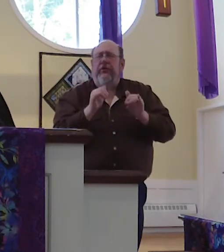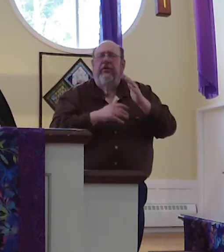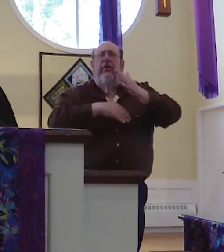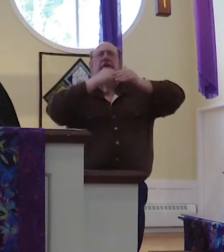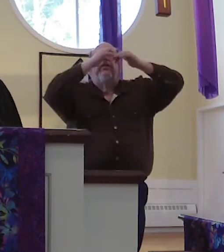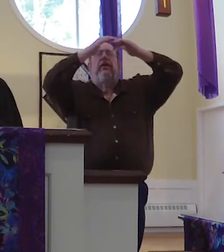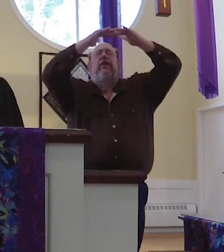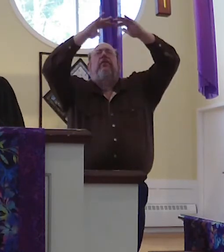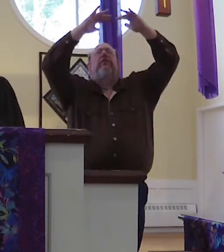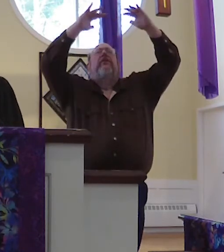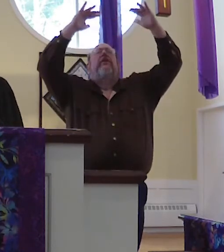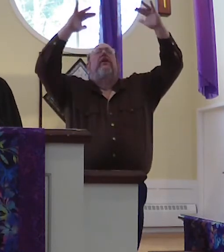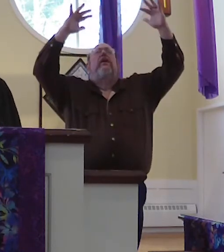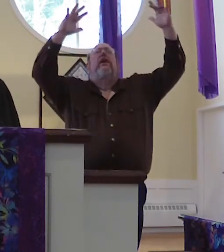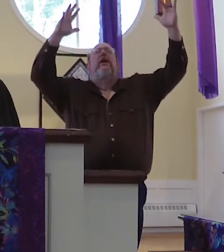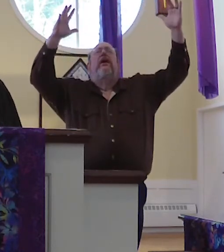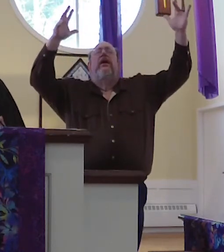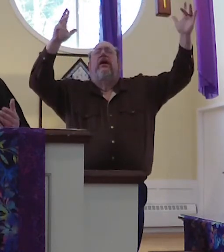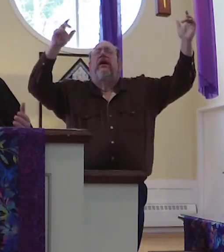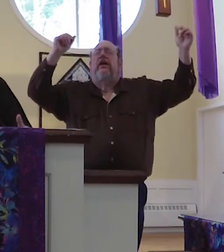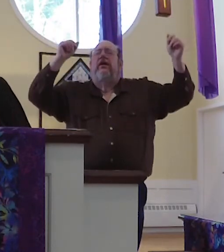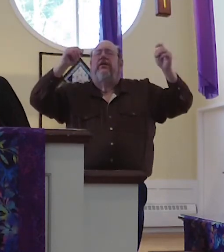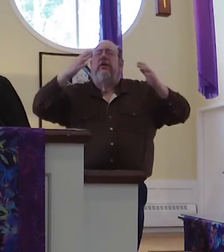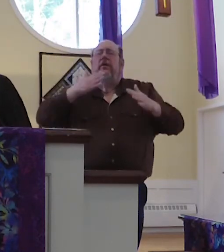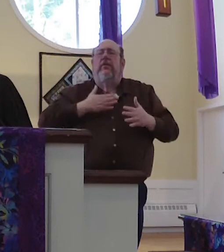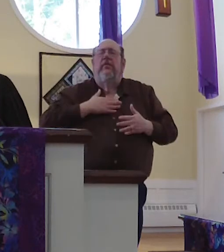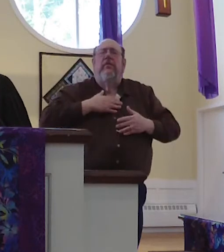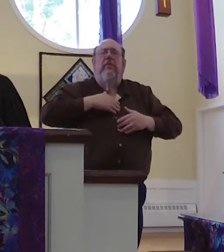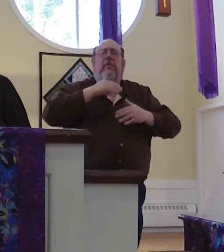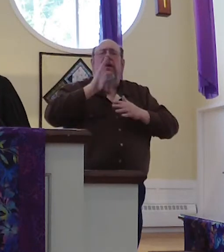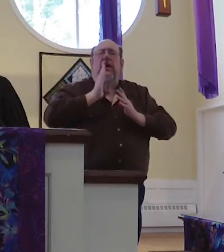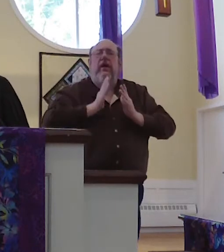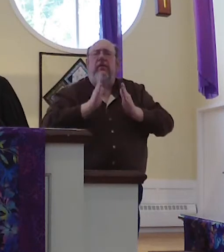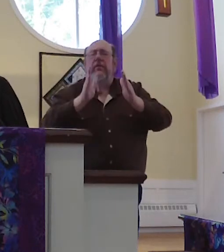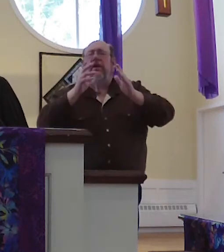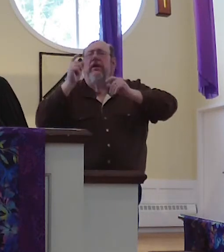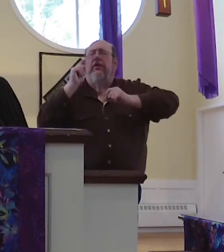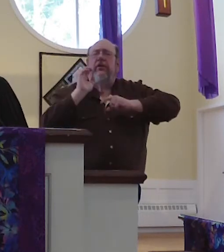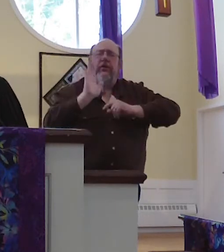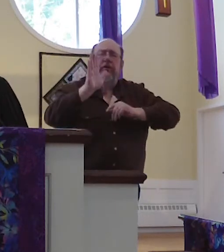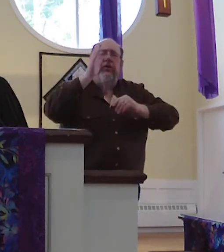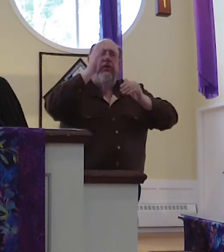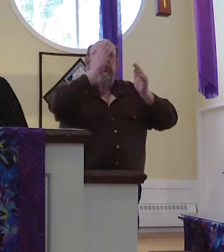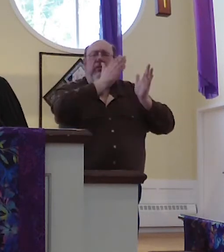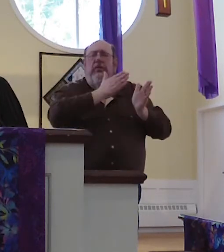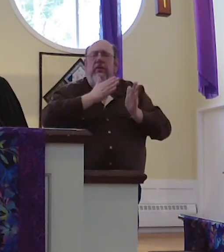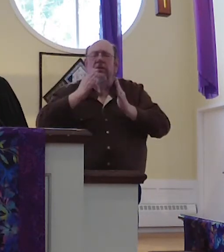so are my ways higher than your ways, and my plans than your plans."